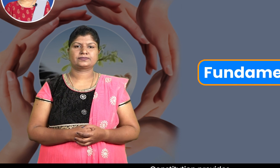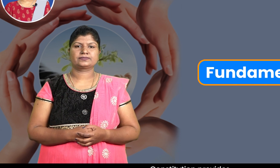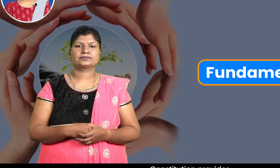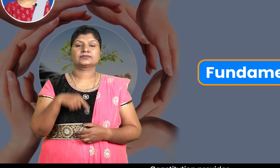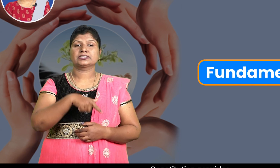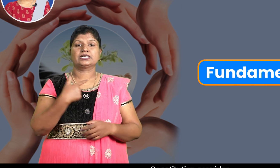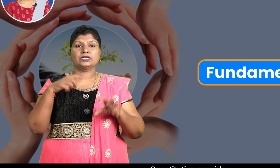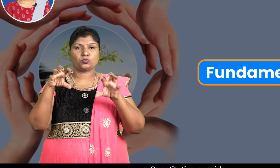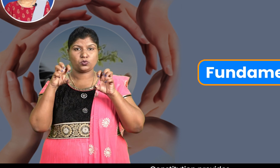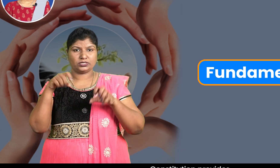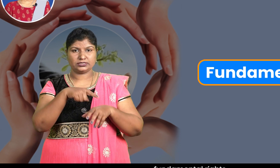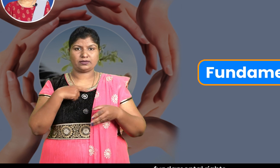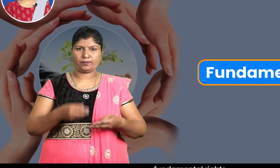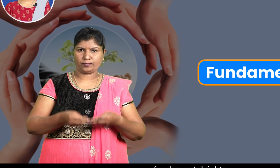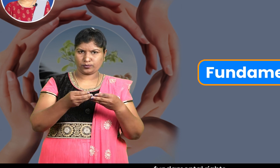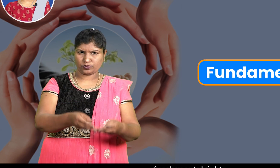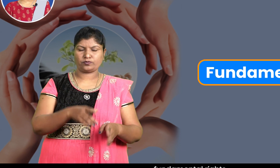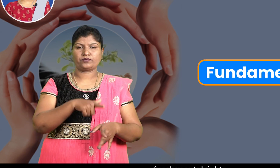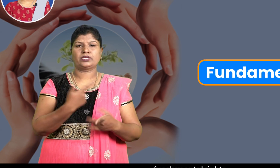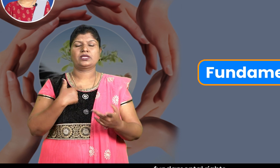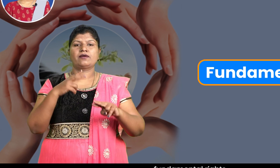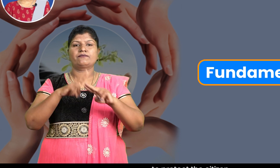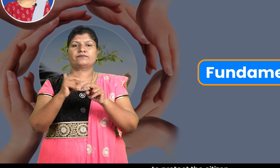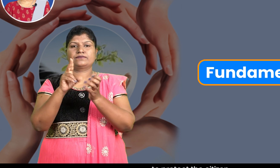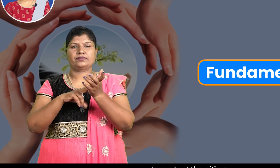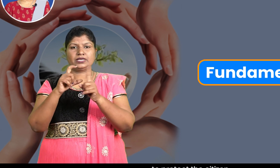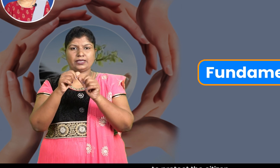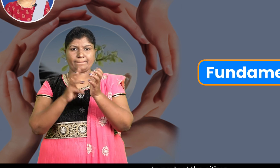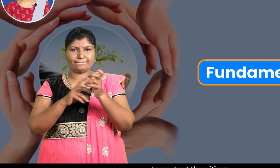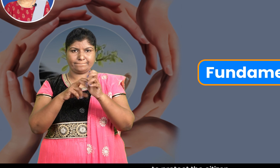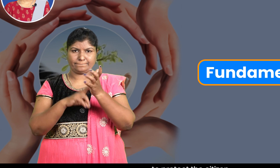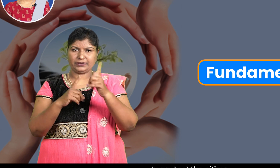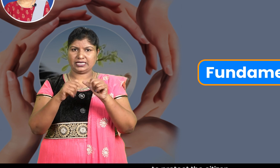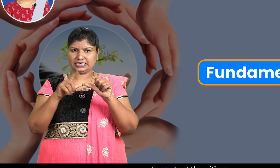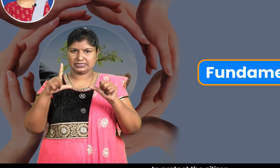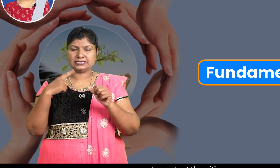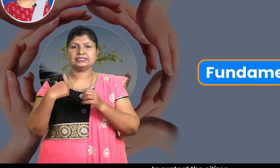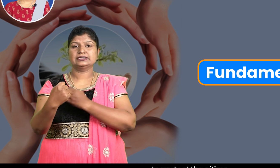Constitution provides fundamental rights to protect the citizen.